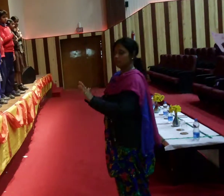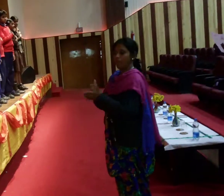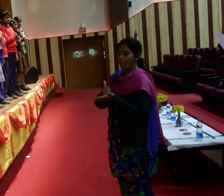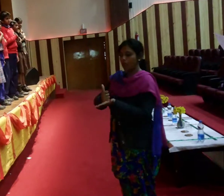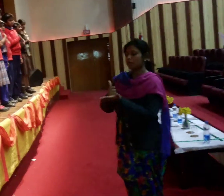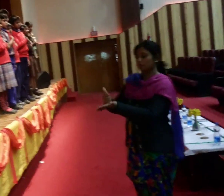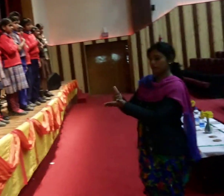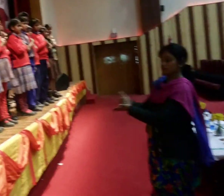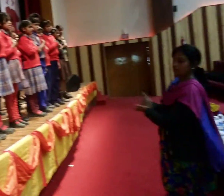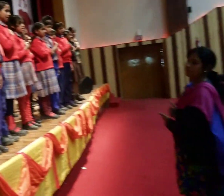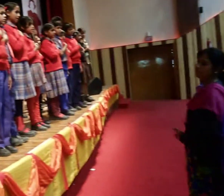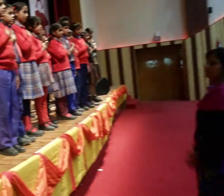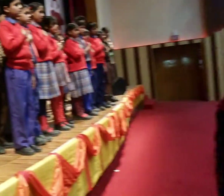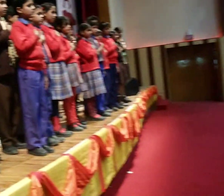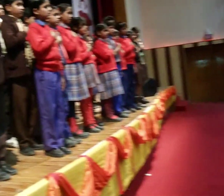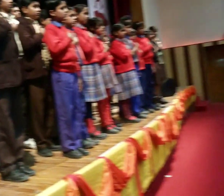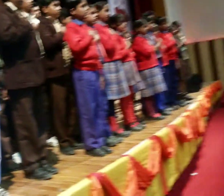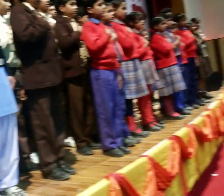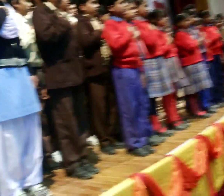failure as a